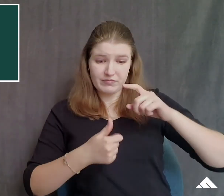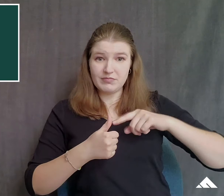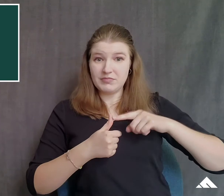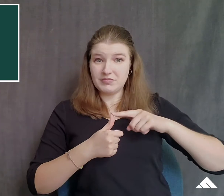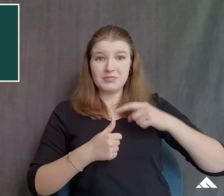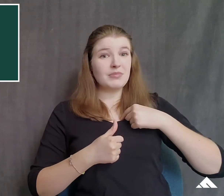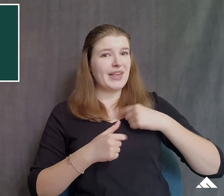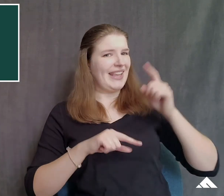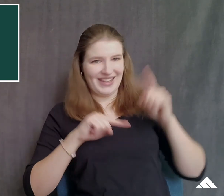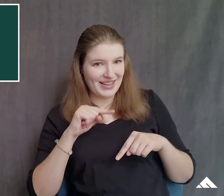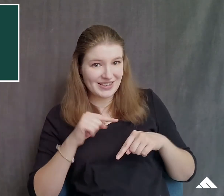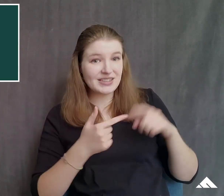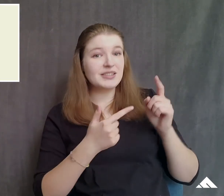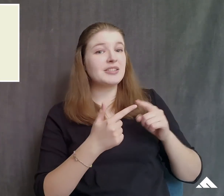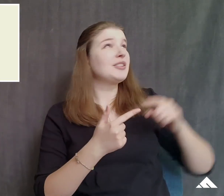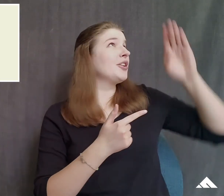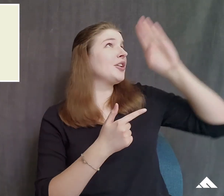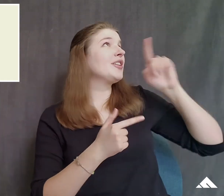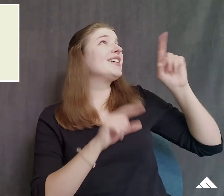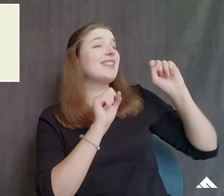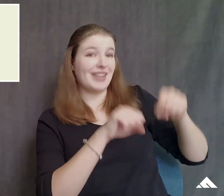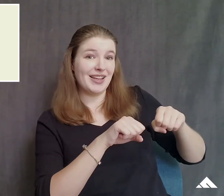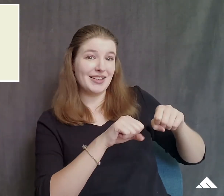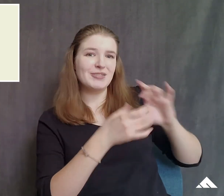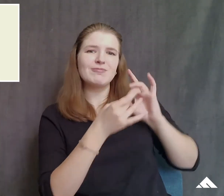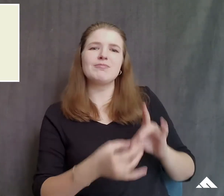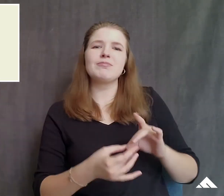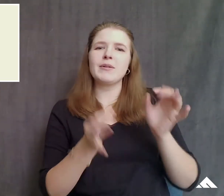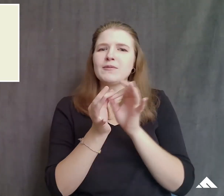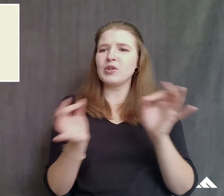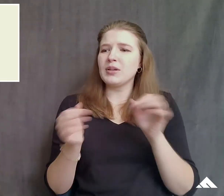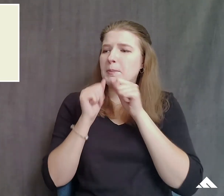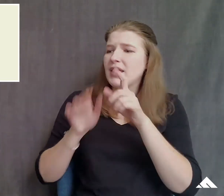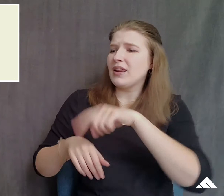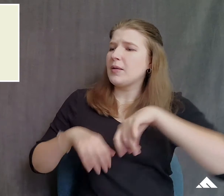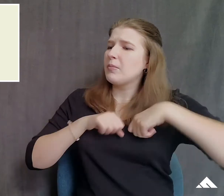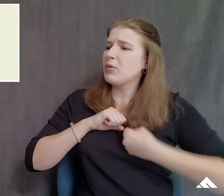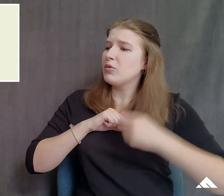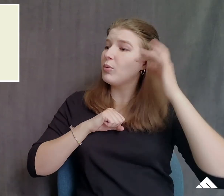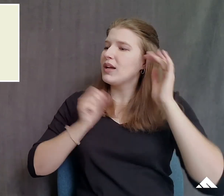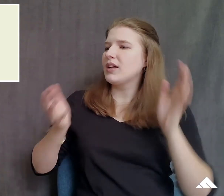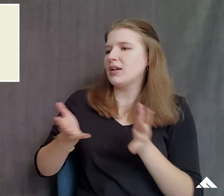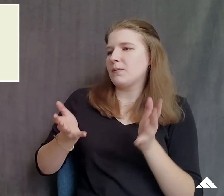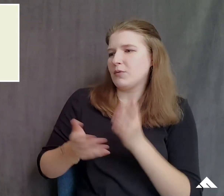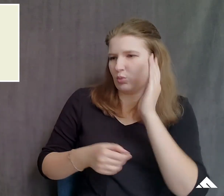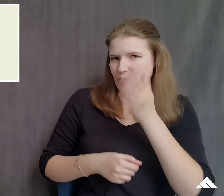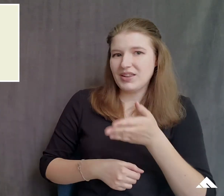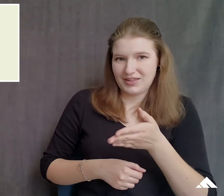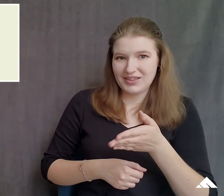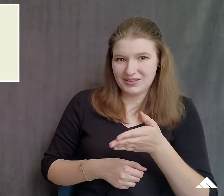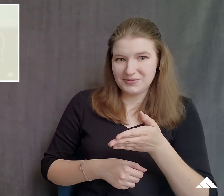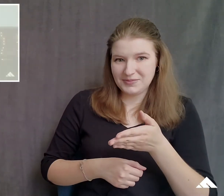God can. Based on the Beatitude, blessed are those who mourn, for they will be comforted. Blessed are those